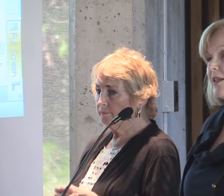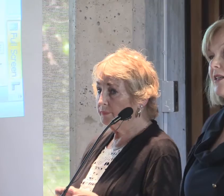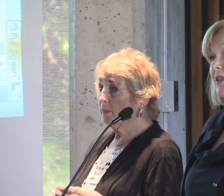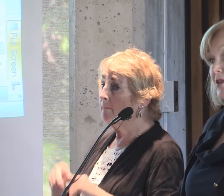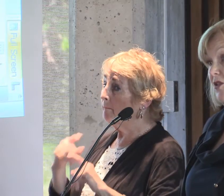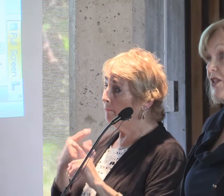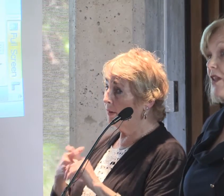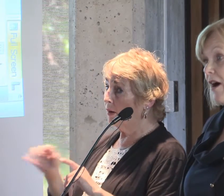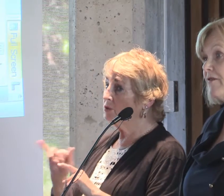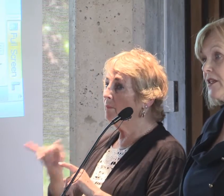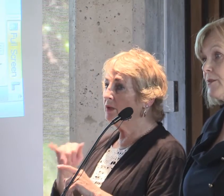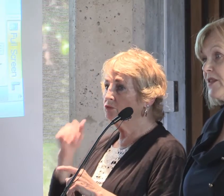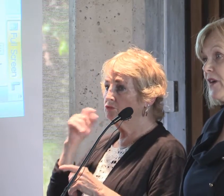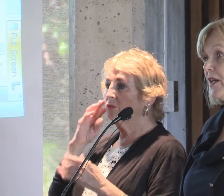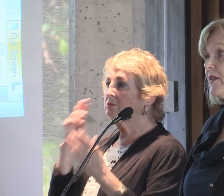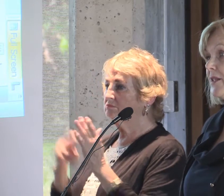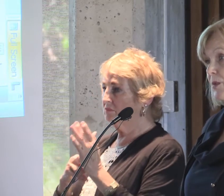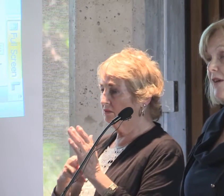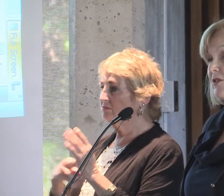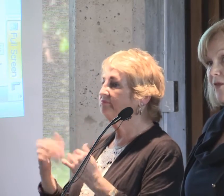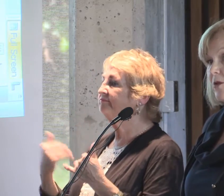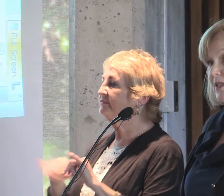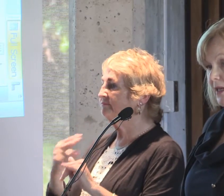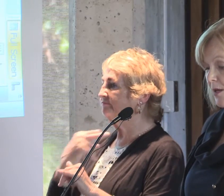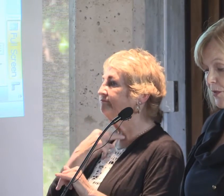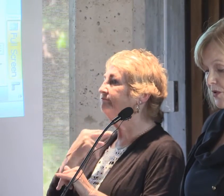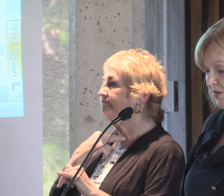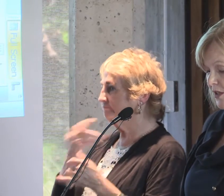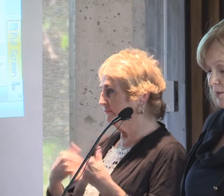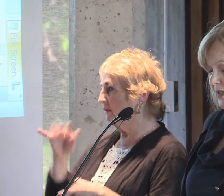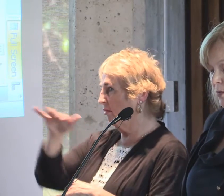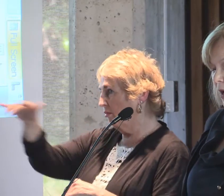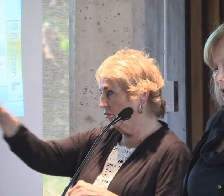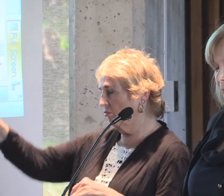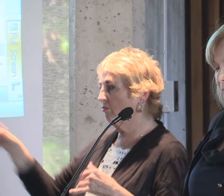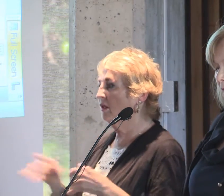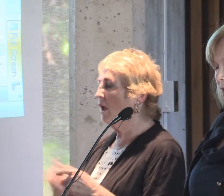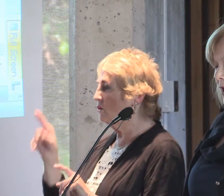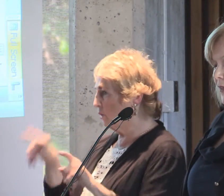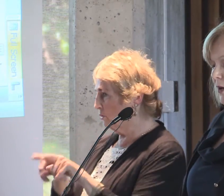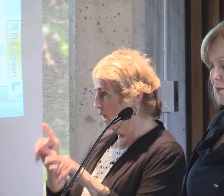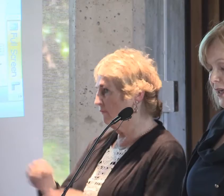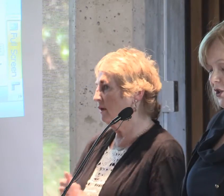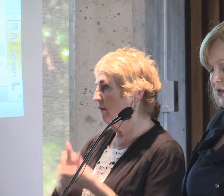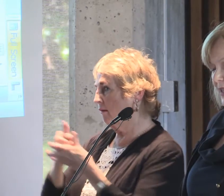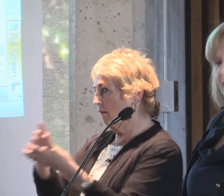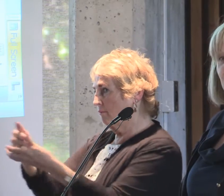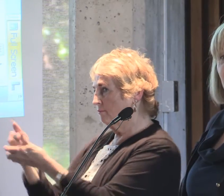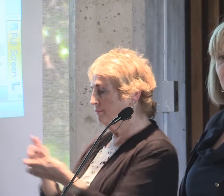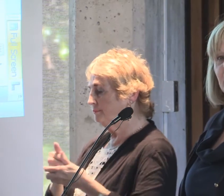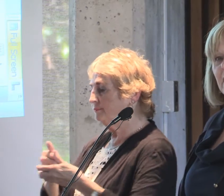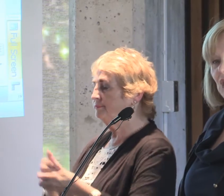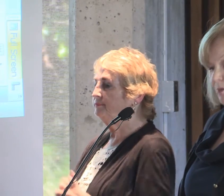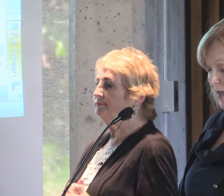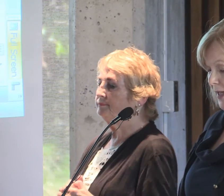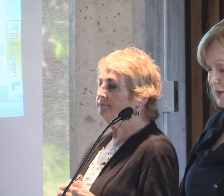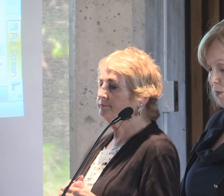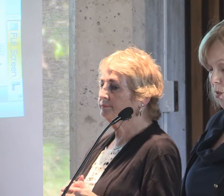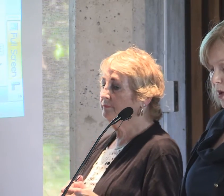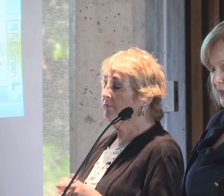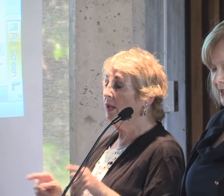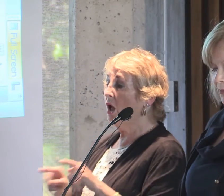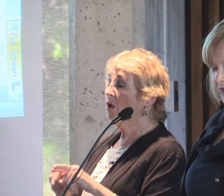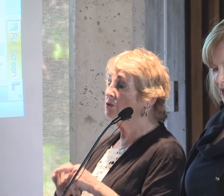to recognize that there still are victims of violence, and we have to focus and help those victims as well. There are measures aimed at engaging men